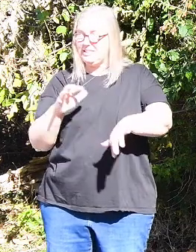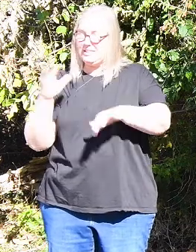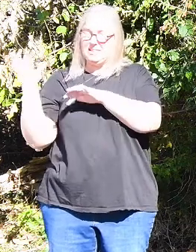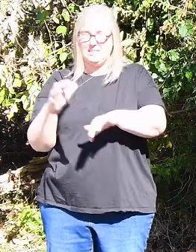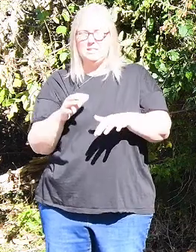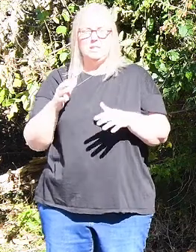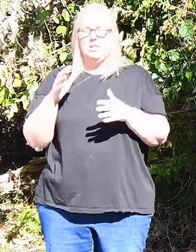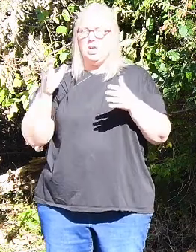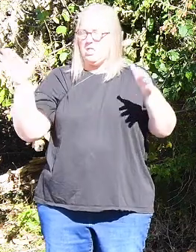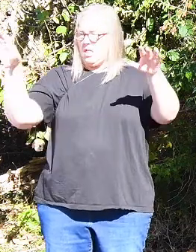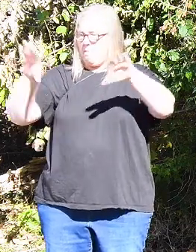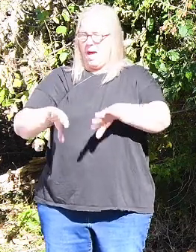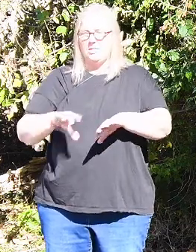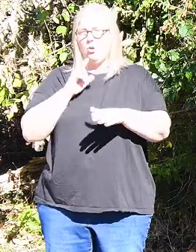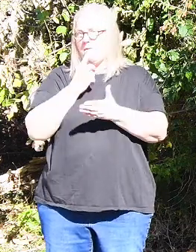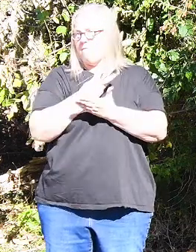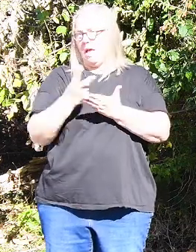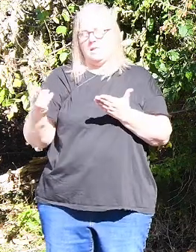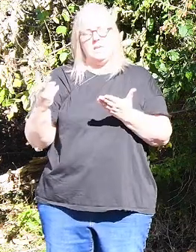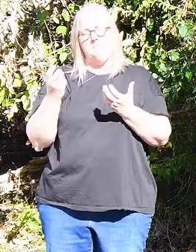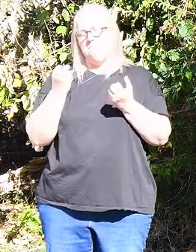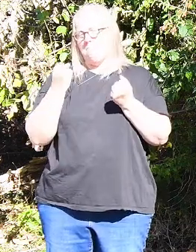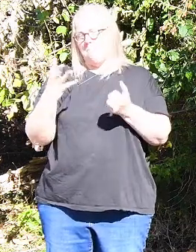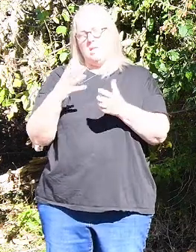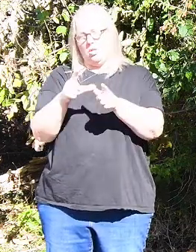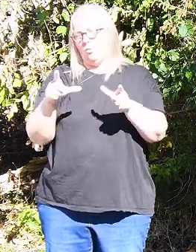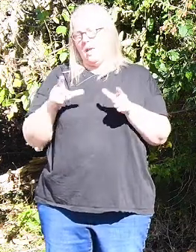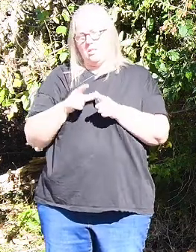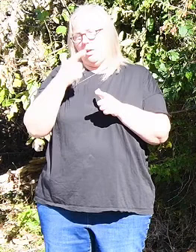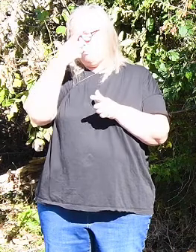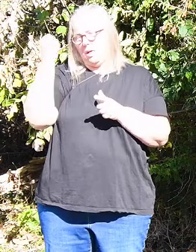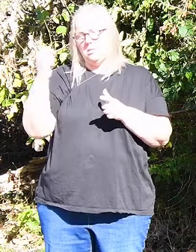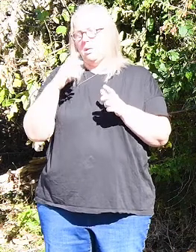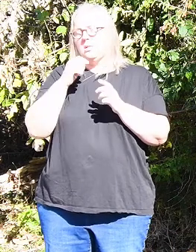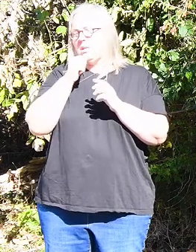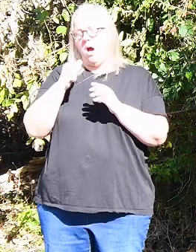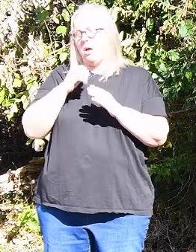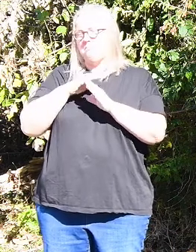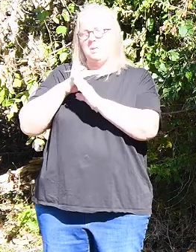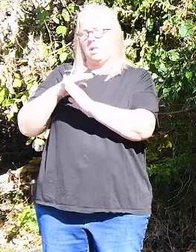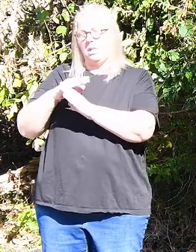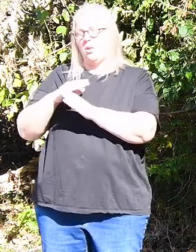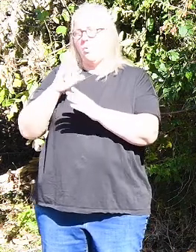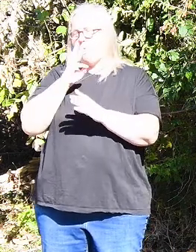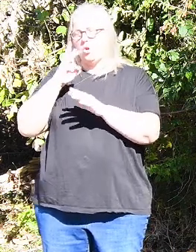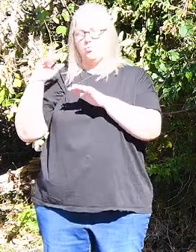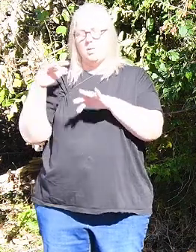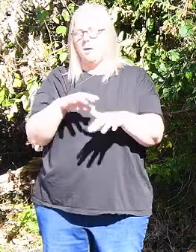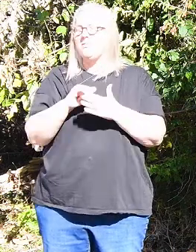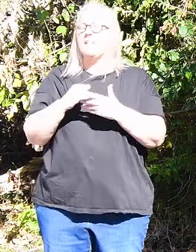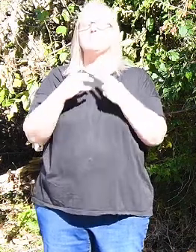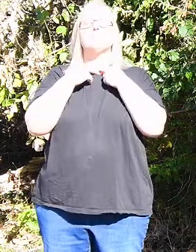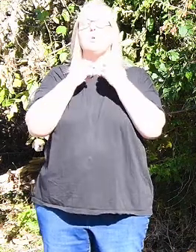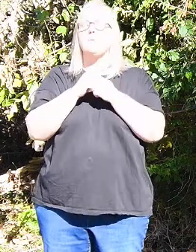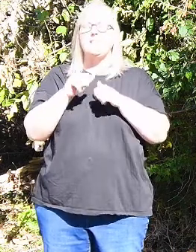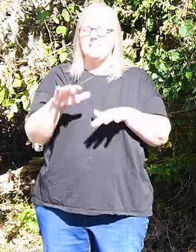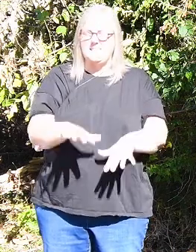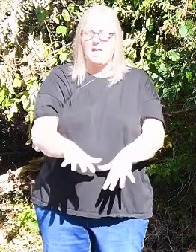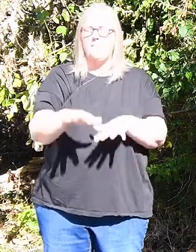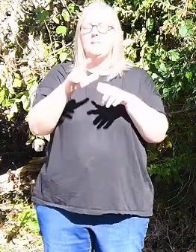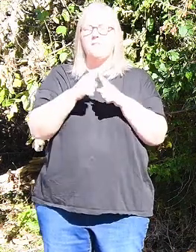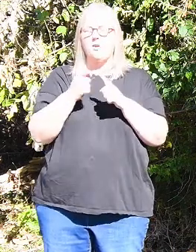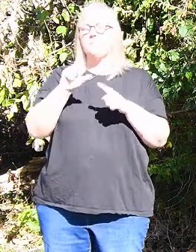many locations as a result of unmitigated stormwater runoff. They're clogged with sediment that largely comes from stream bank